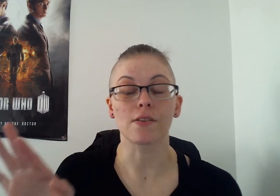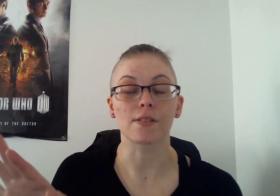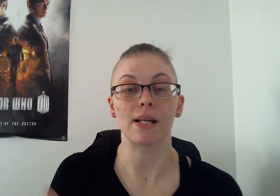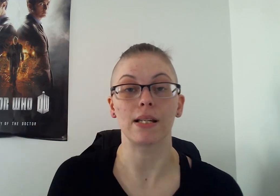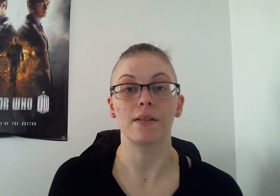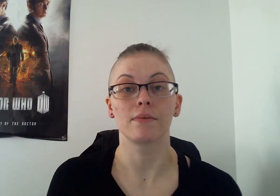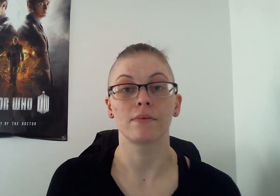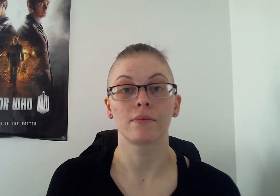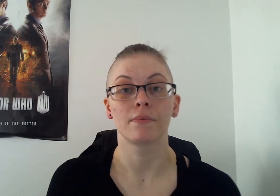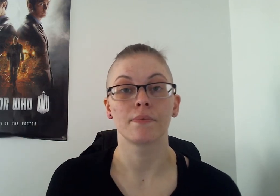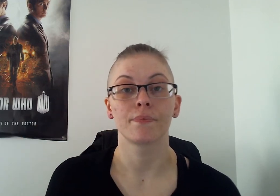fingerspell it.